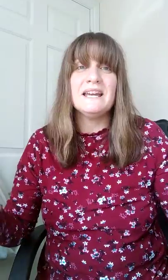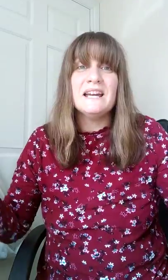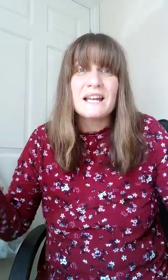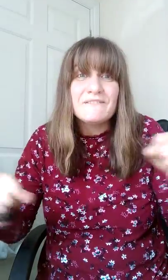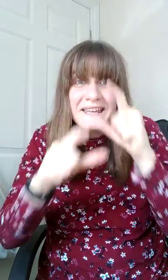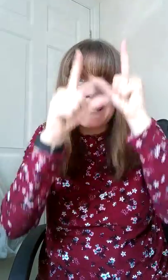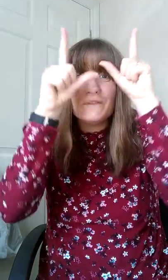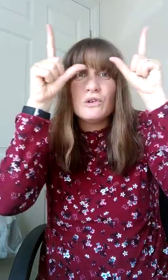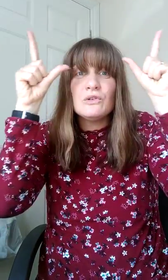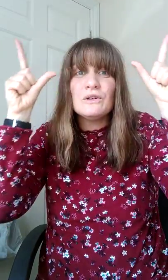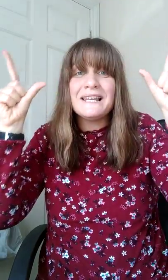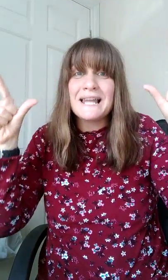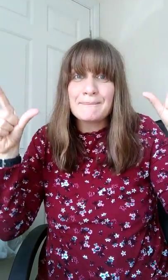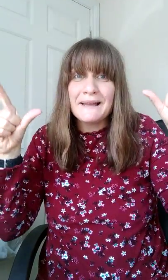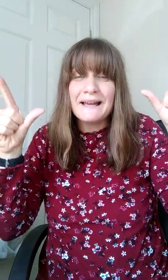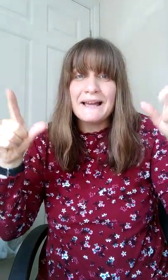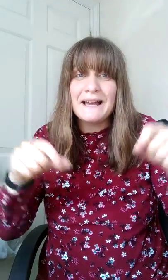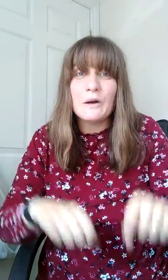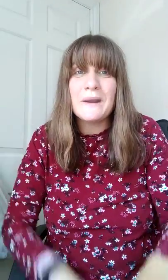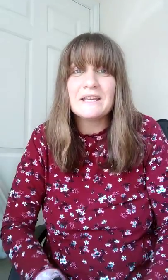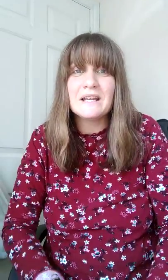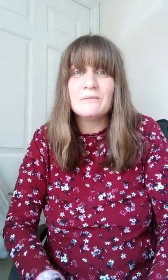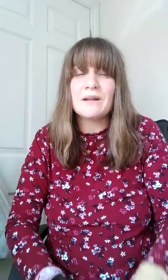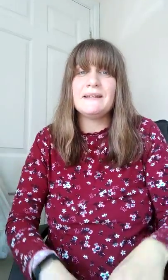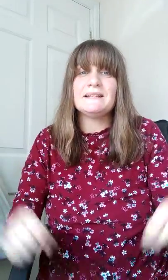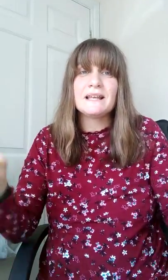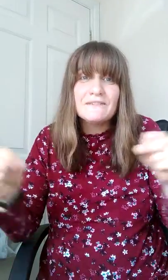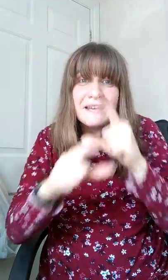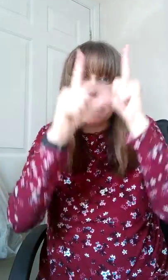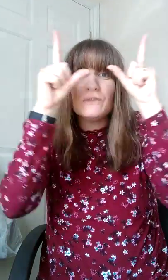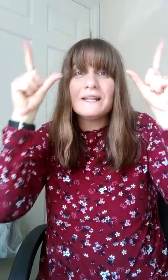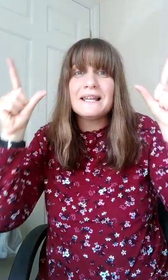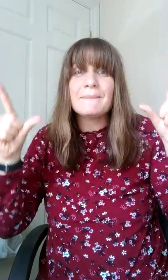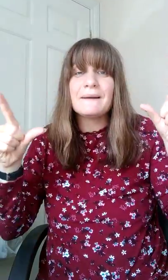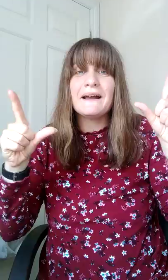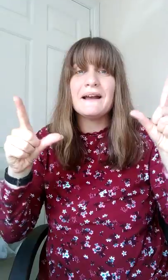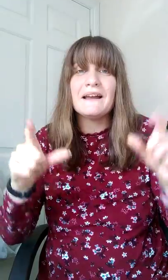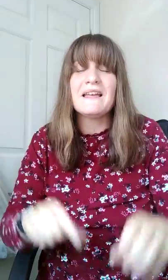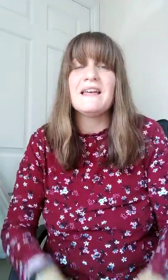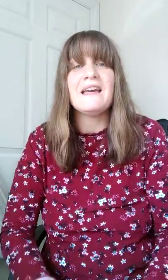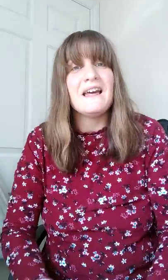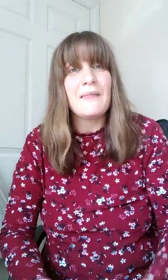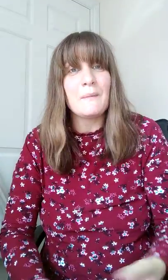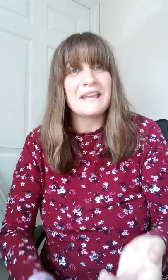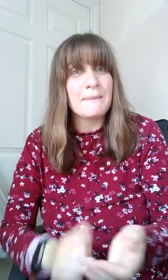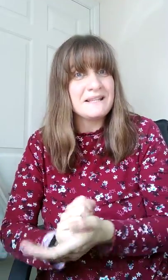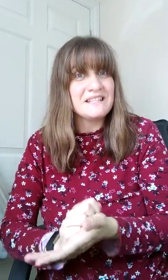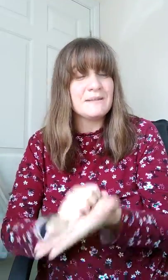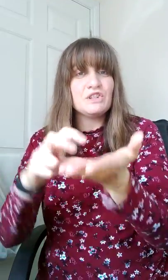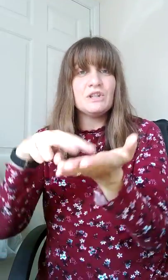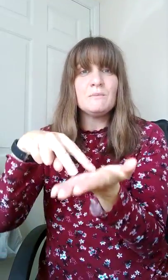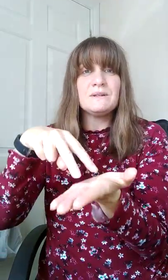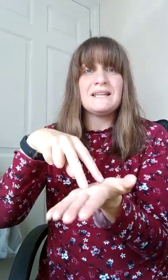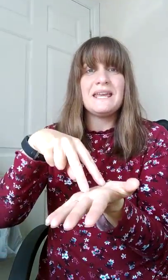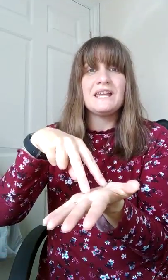réveillez-vous les lapins. Wake up rabbits. Réveillez-vous les lapins. And then we're commanding them to jump. We're saying